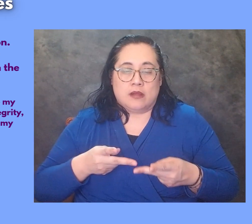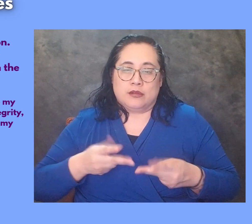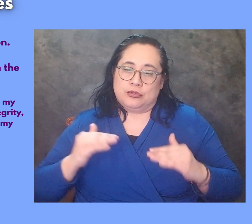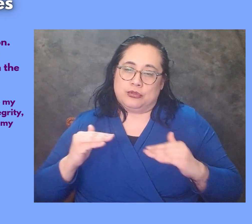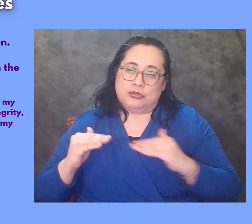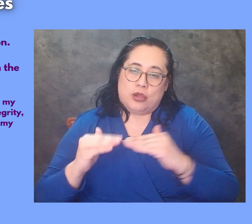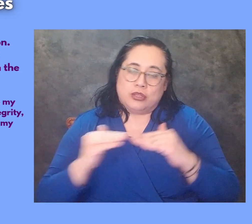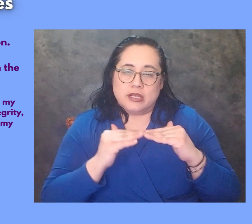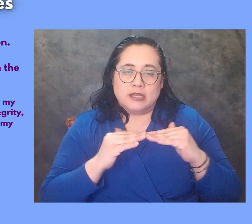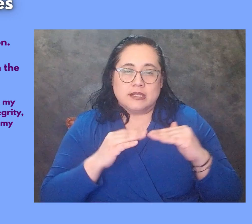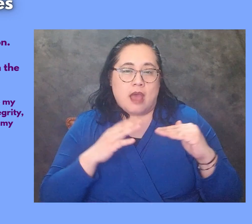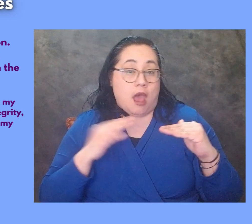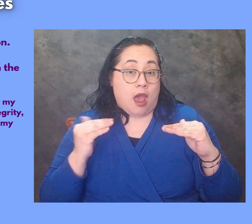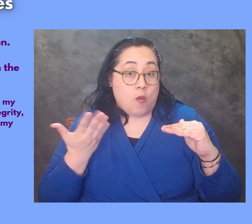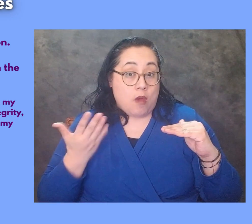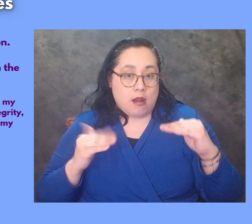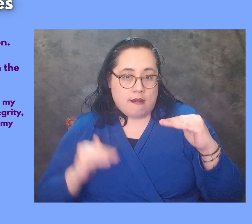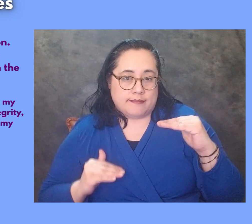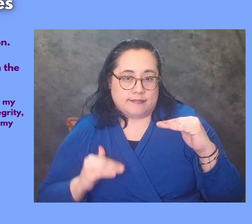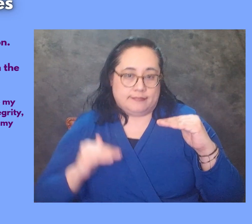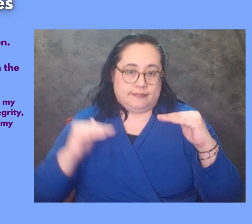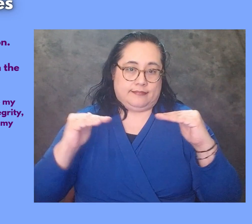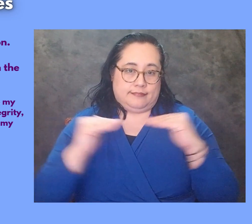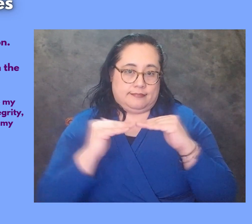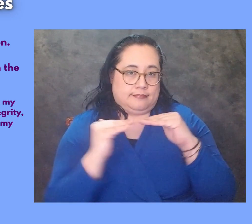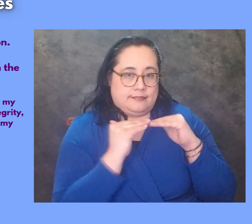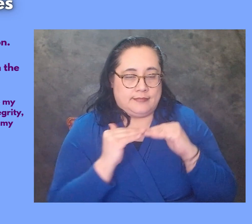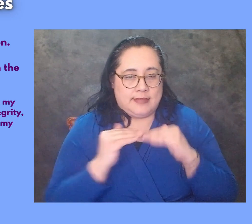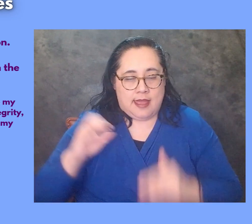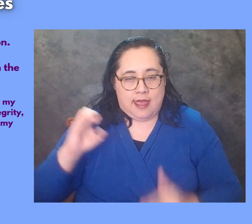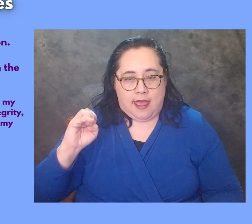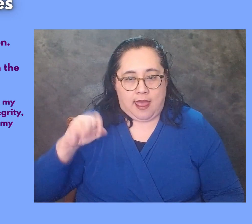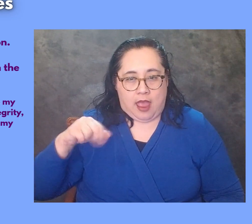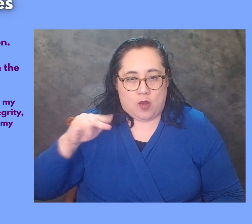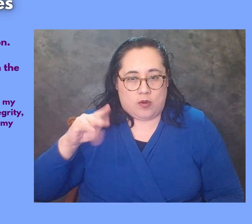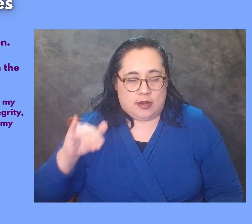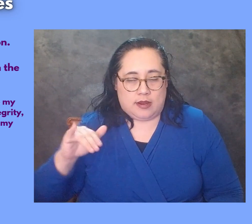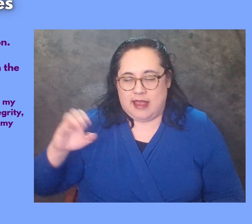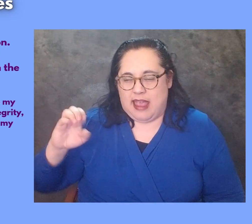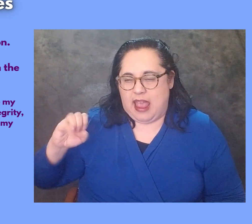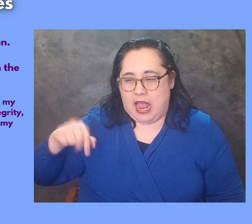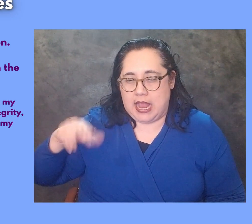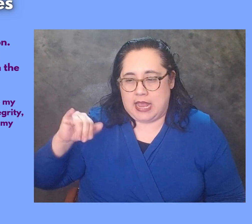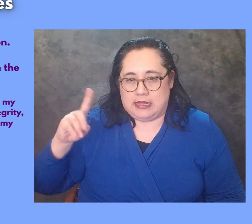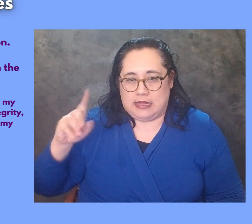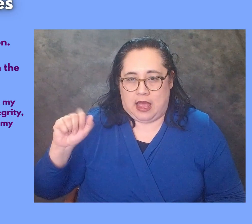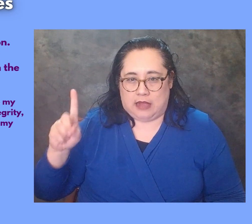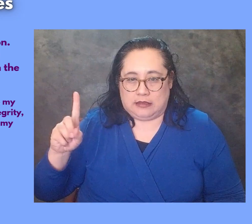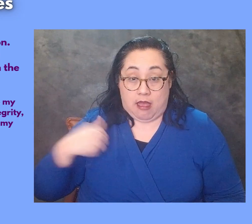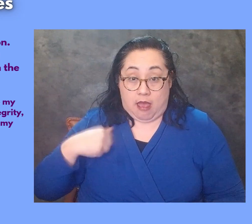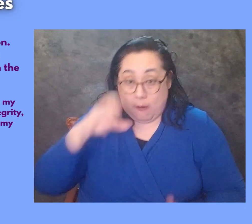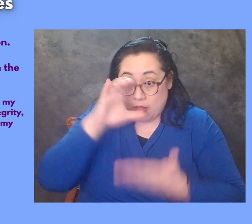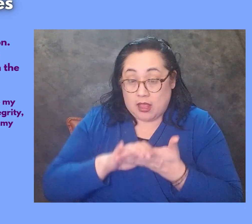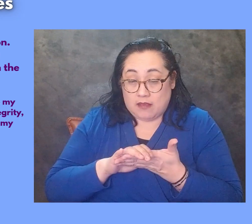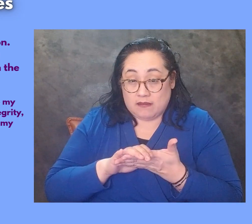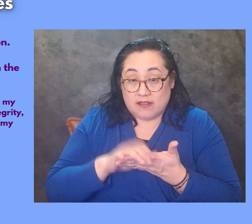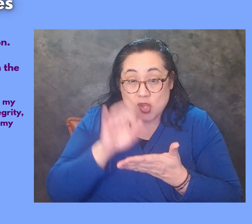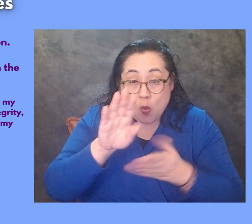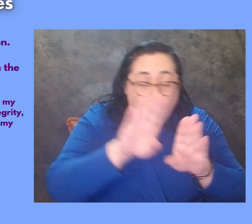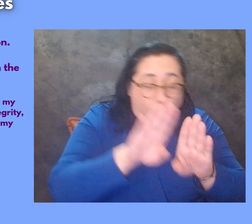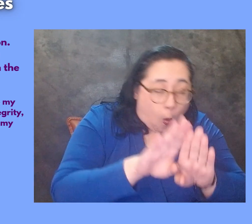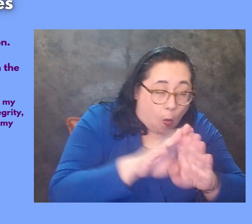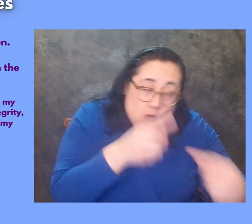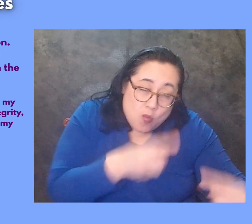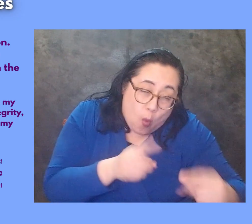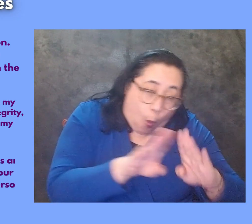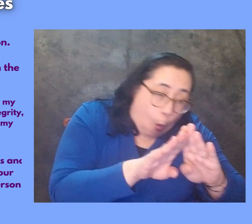Working from a place of fairness is one of my things, fairness and equity. I believe